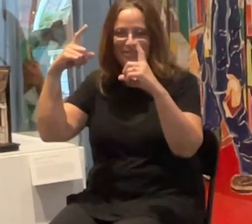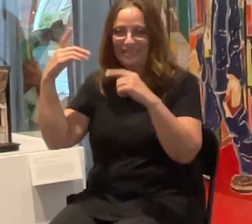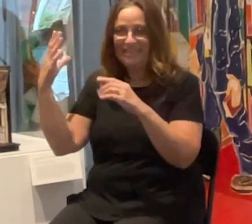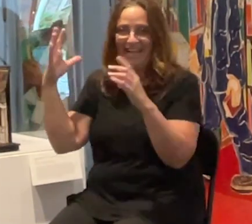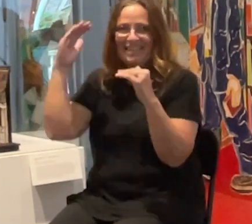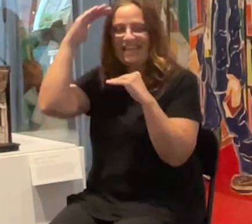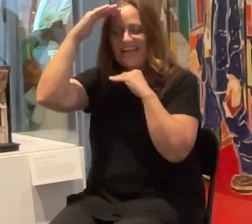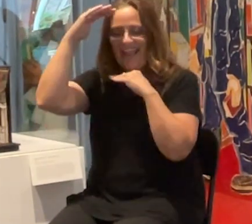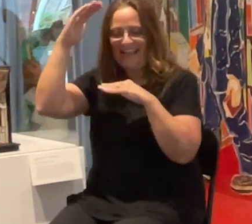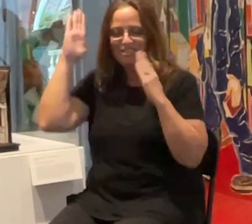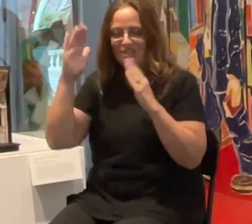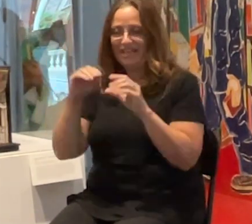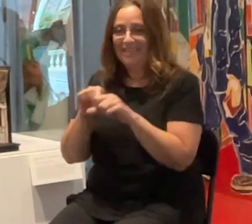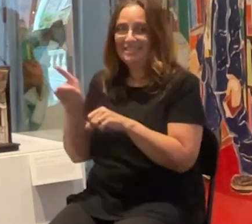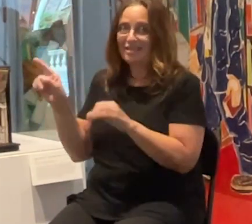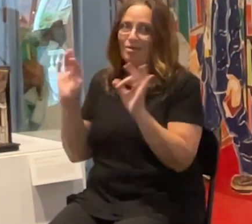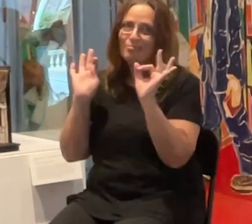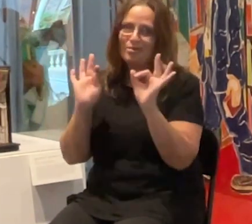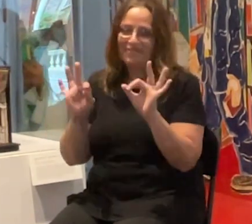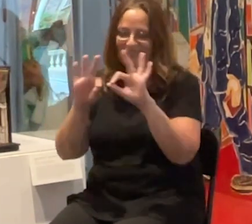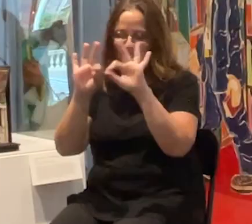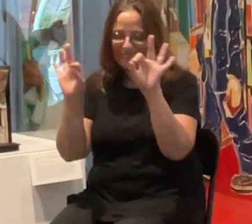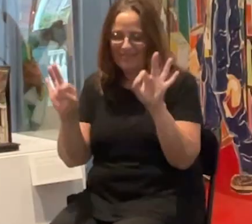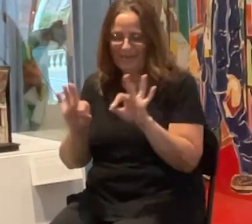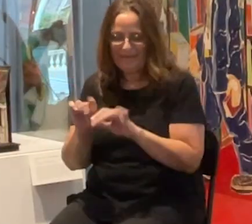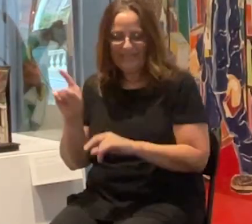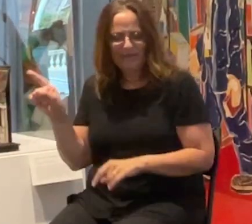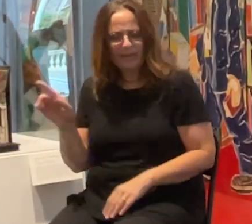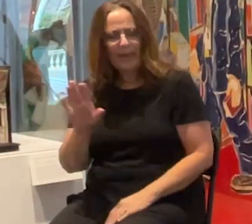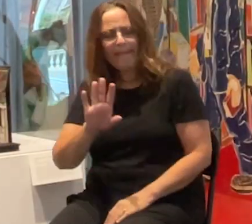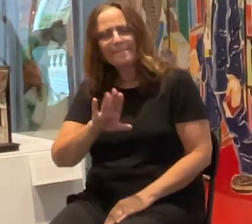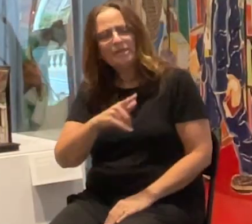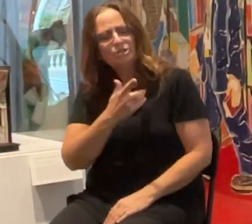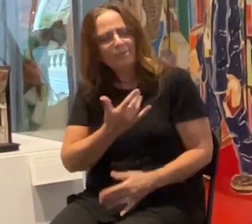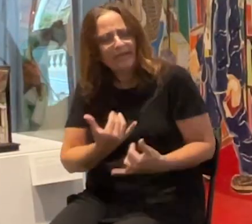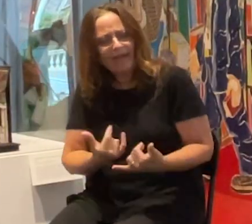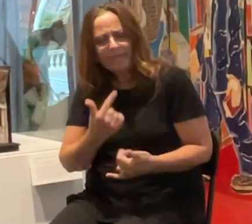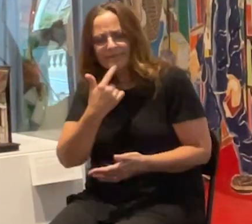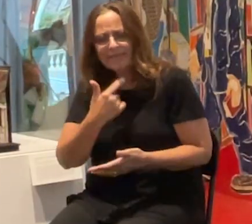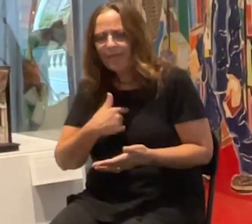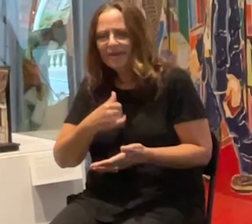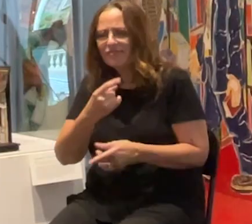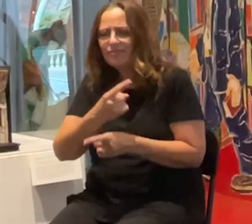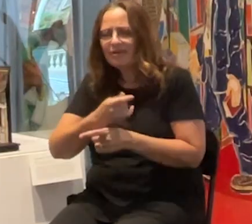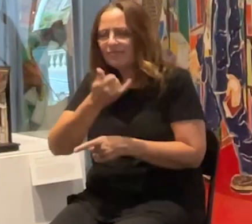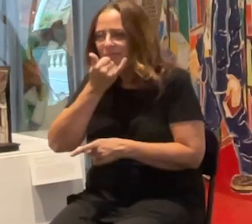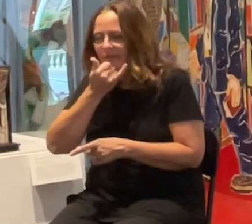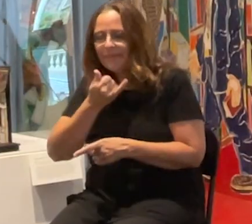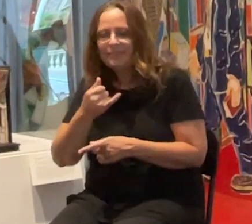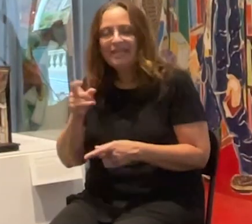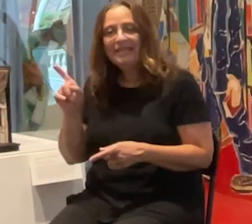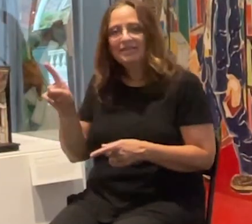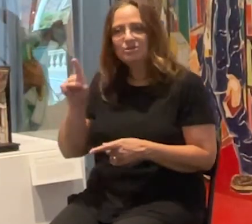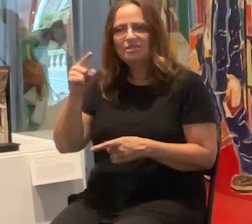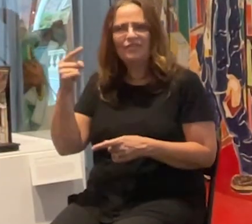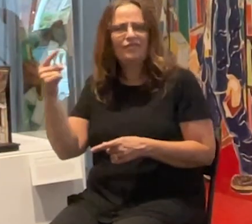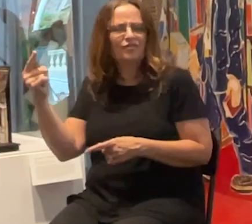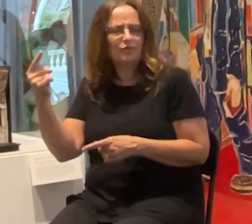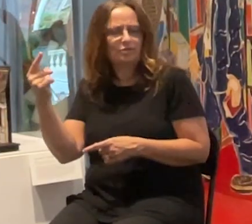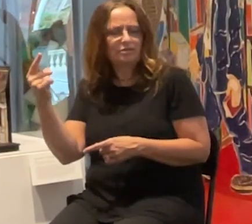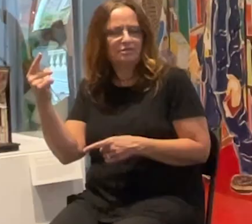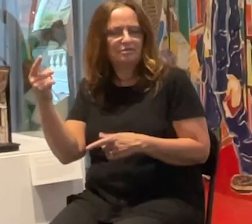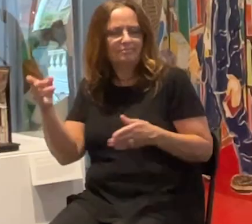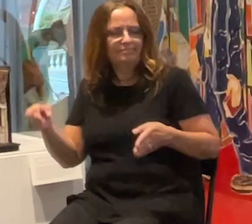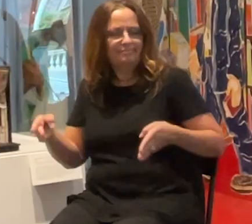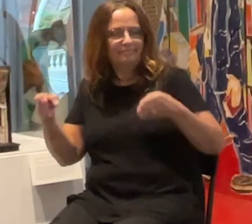the perfect frame. But I think, now correct me if I'm wrong, Wasn't this the first one Red did that